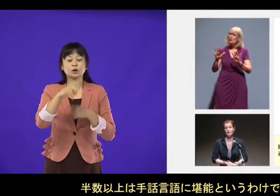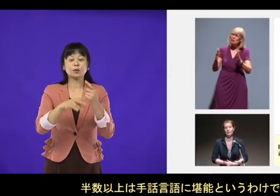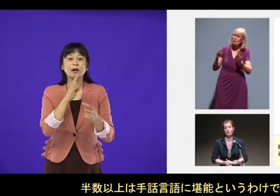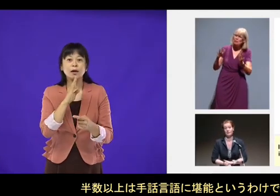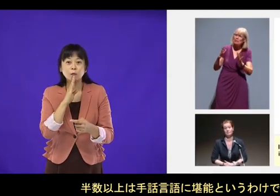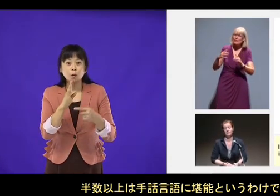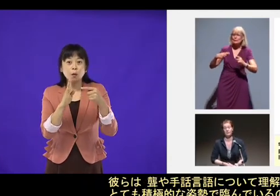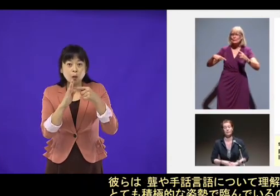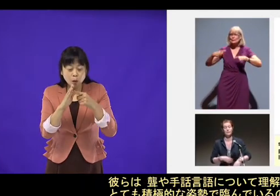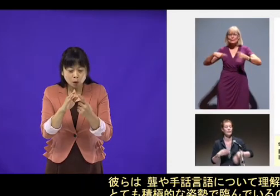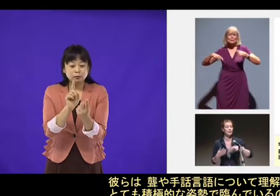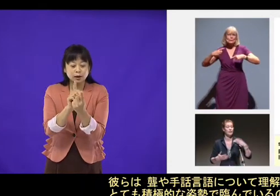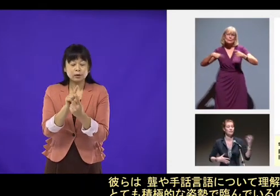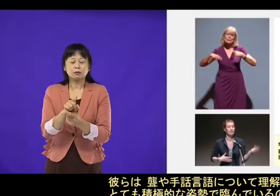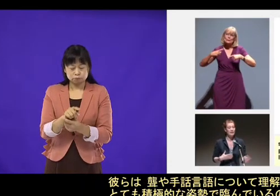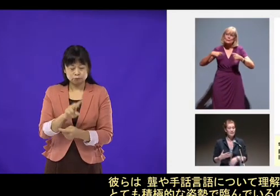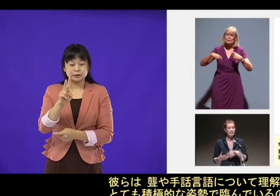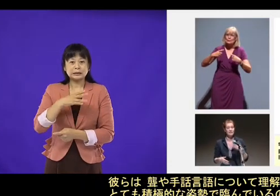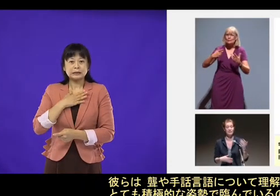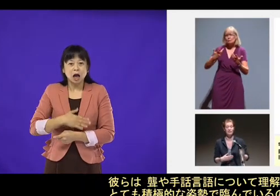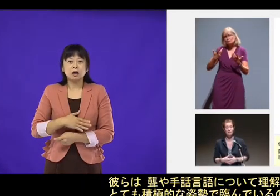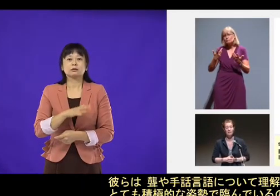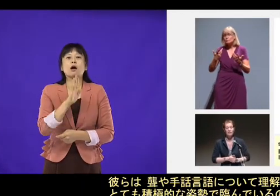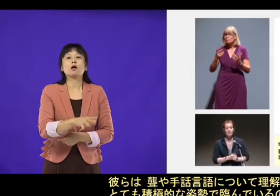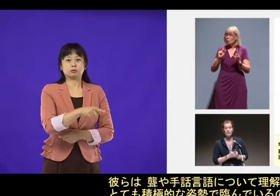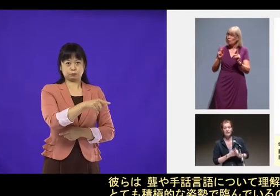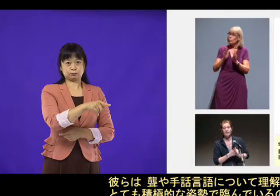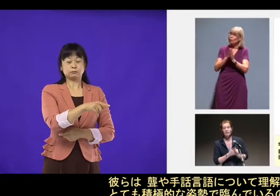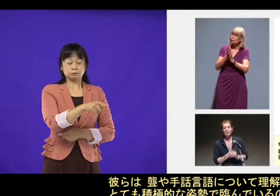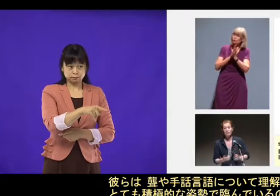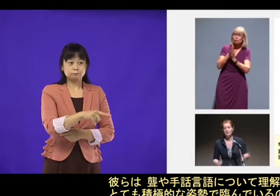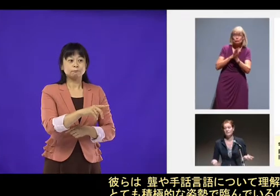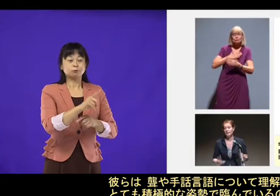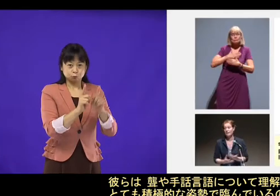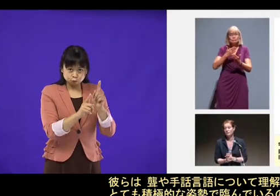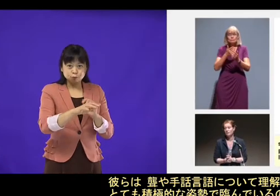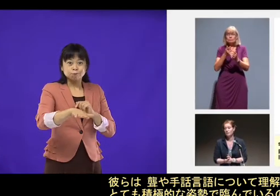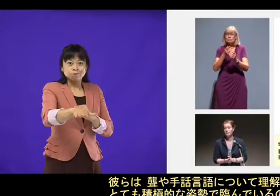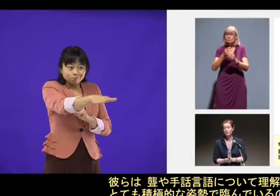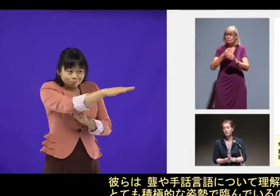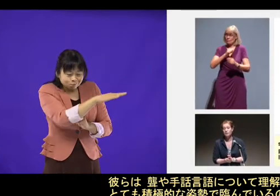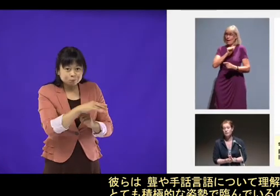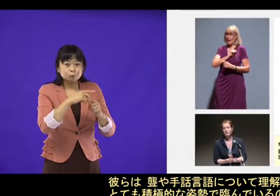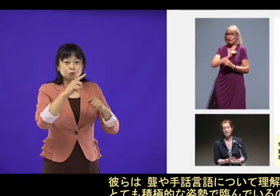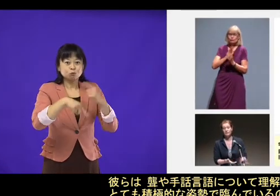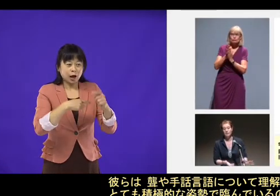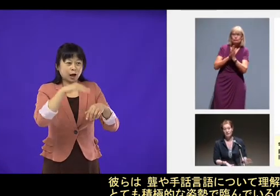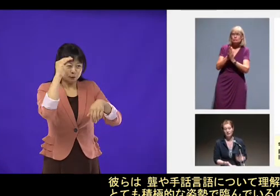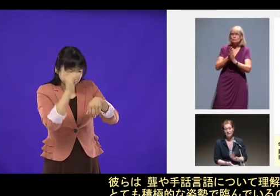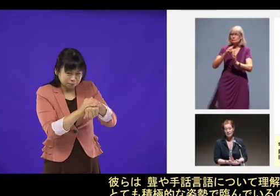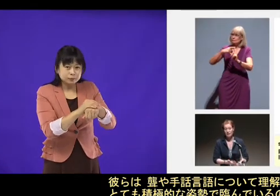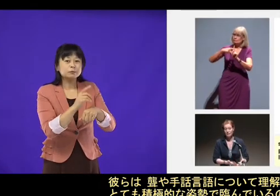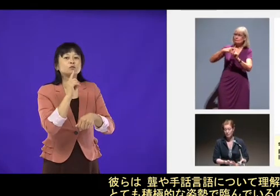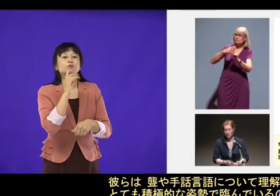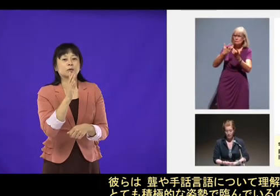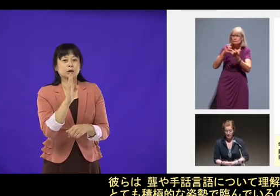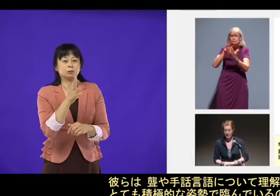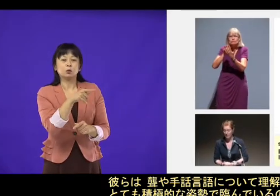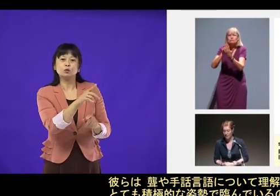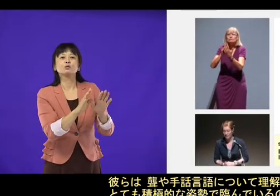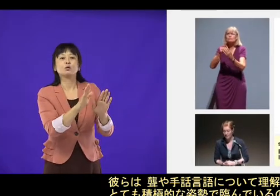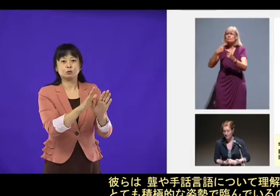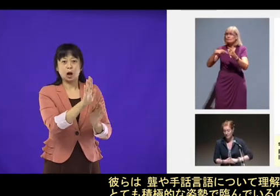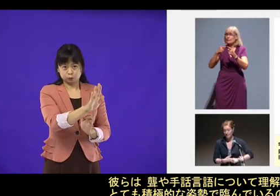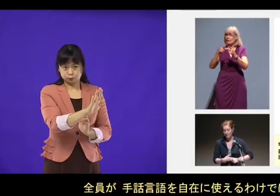sign language user. So although there's a readiness and a very positive attitude towards deafness and sign language use